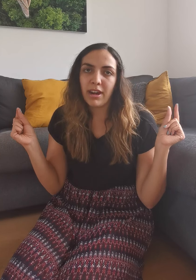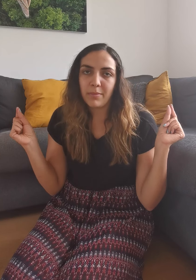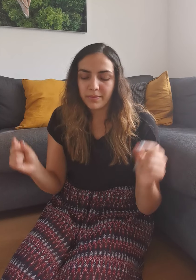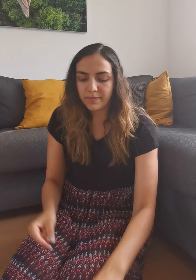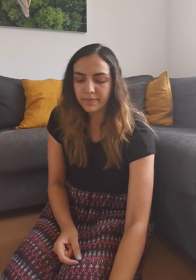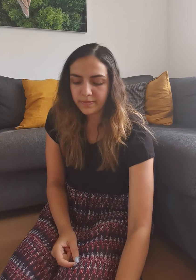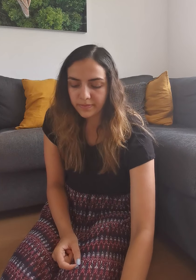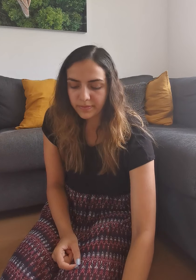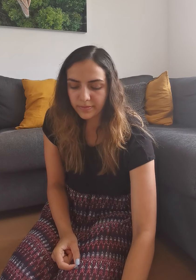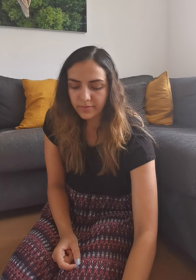crab.